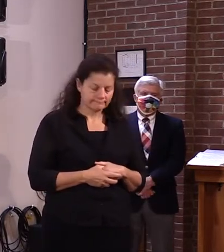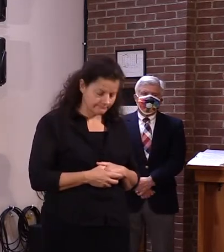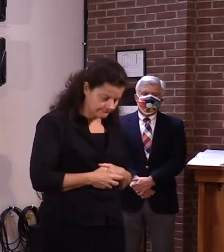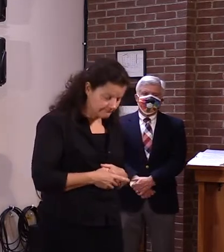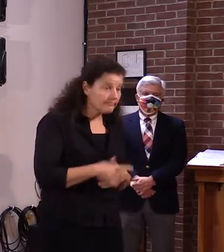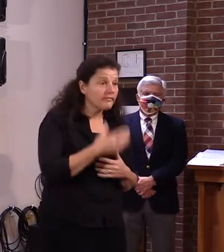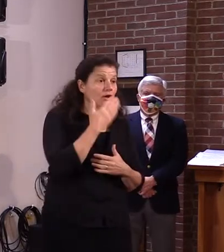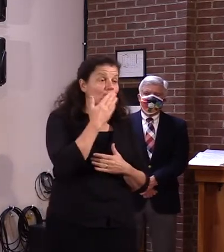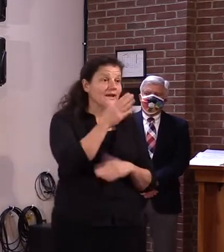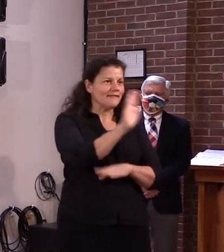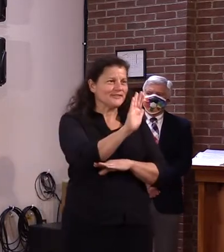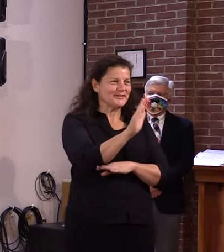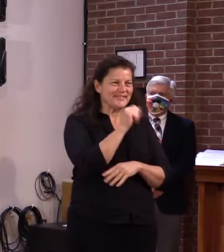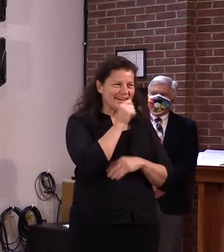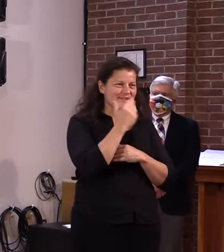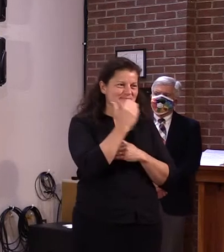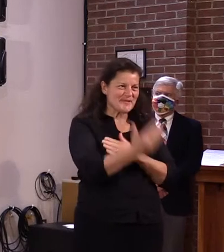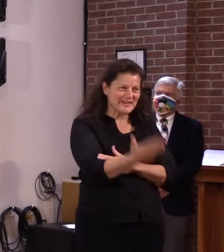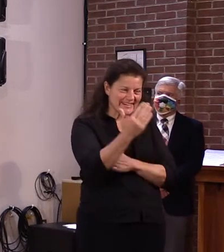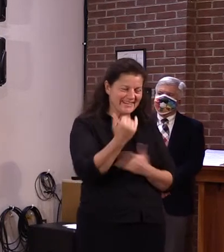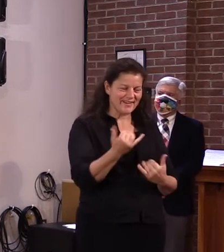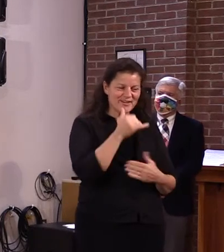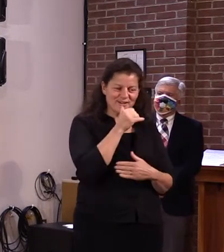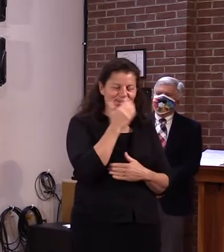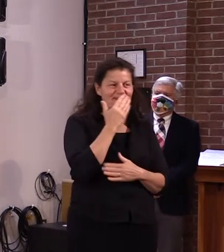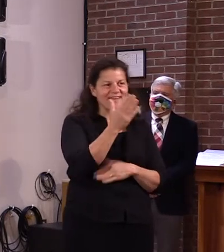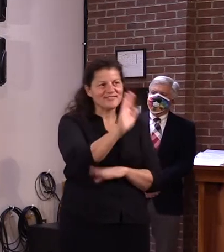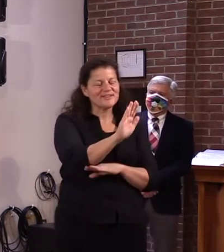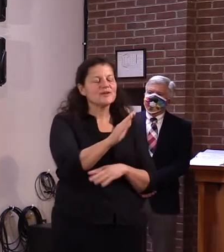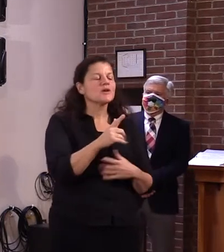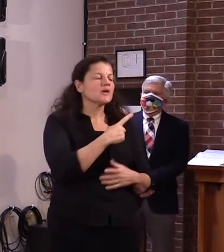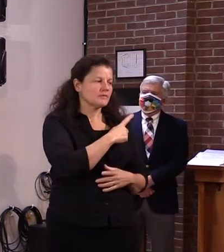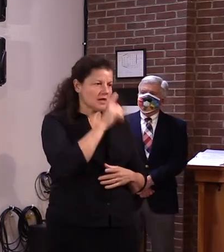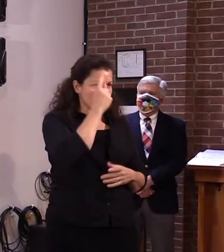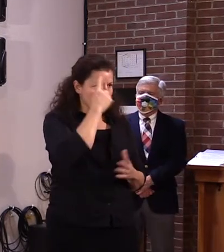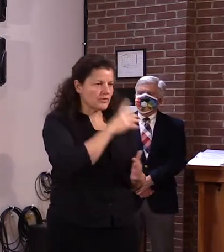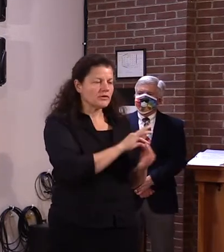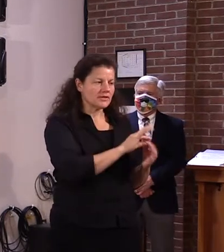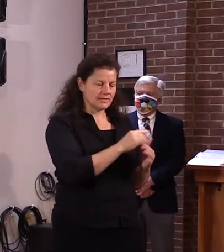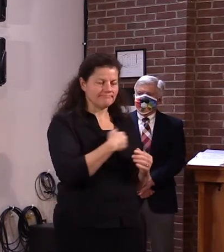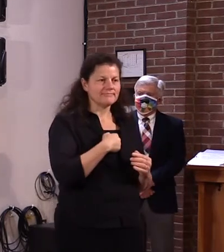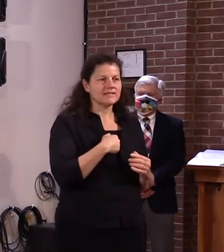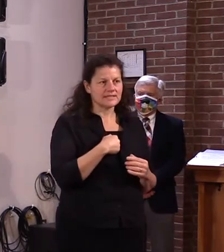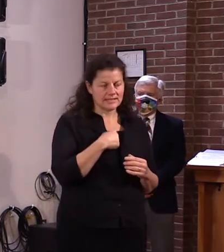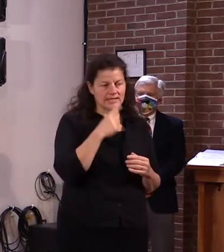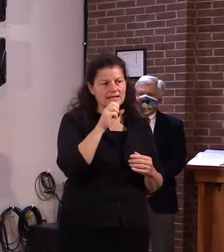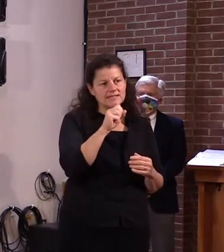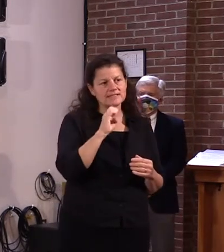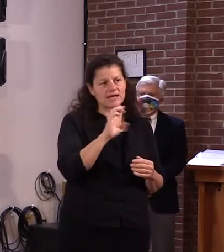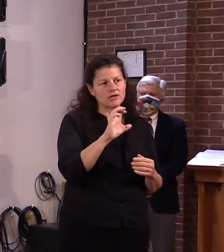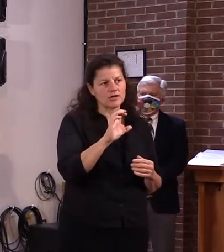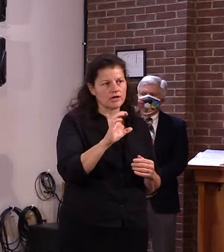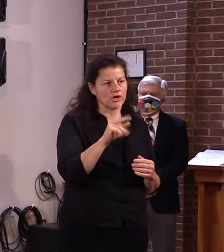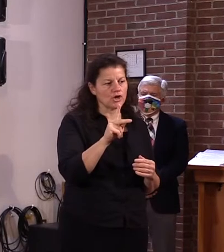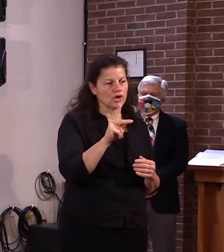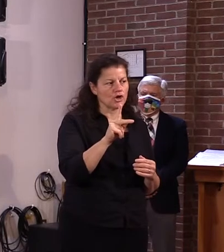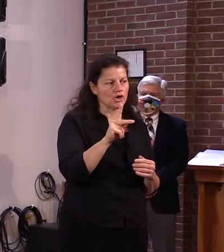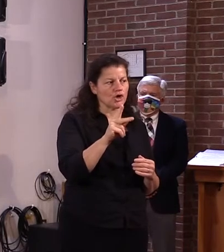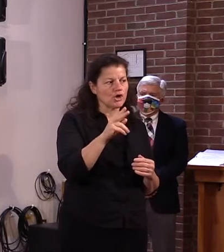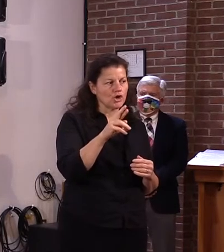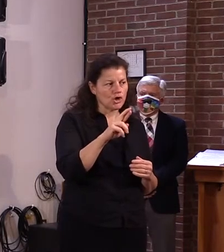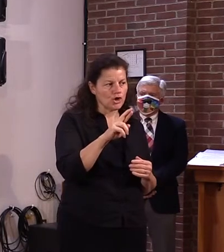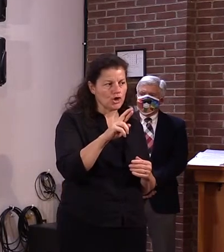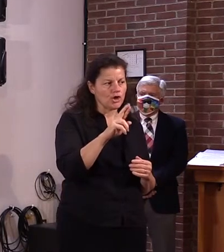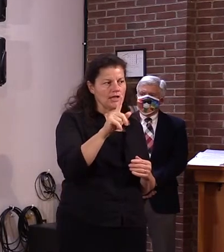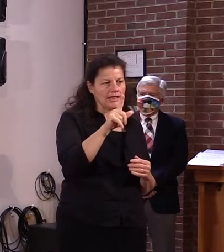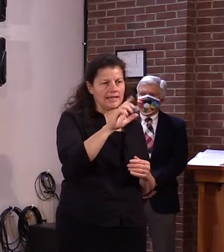Now, good afternoon. As the governor indicated, Secretary Curley and I spoke at length yesterday with the management team